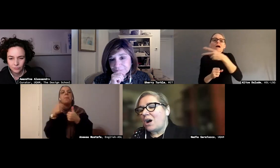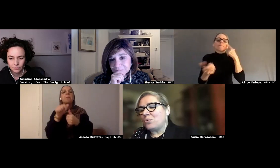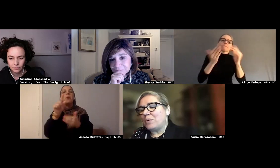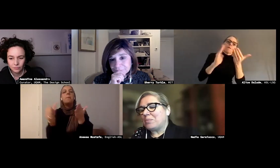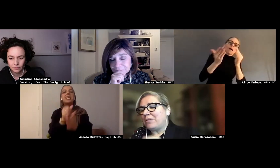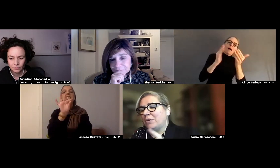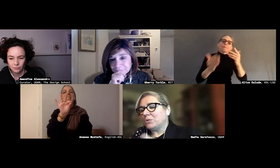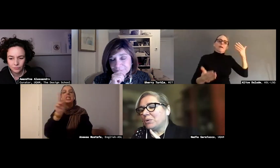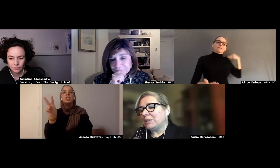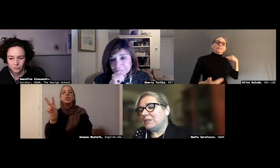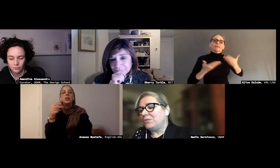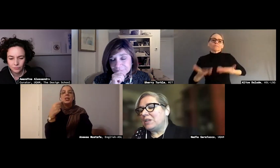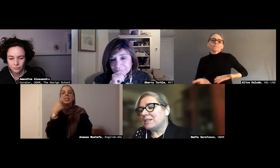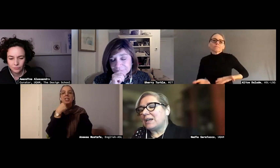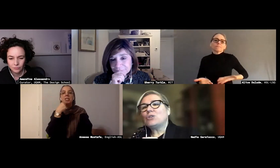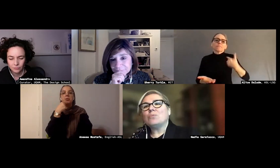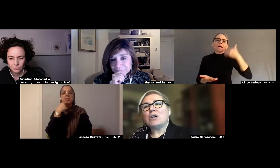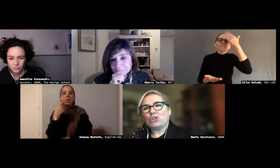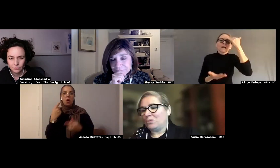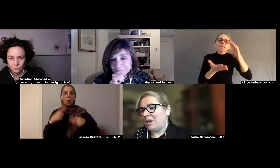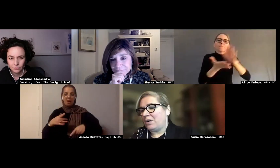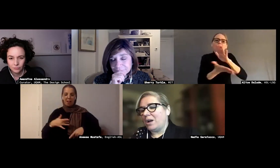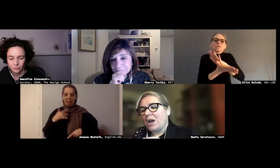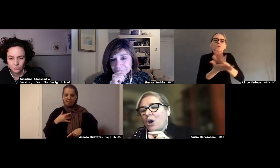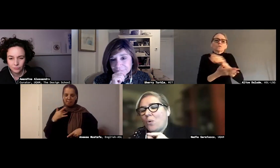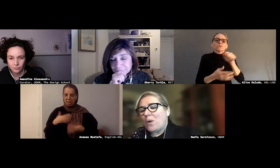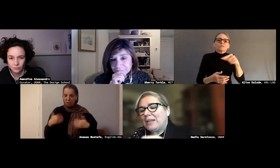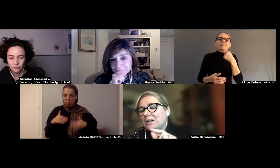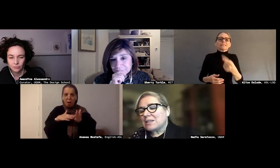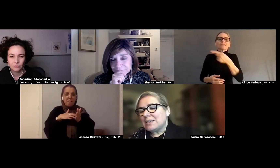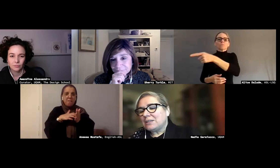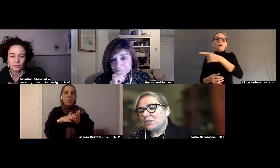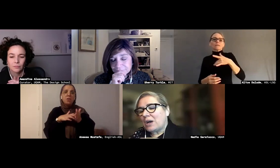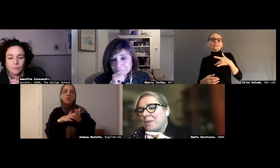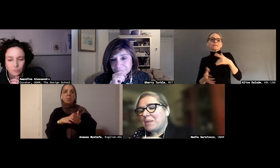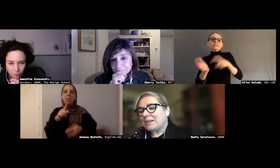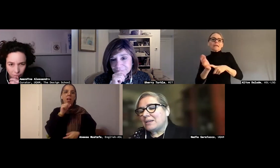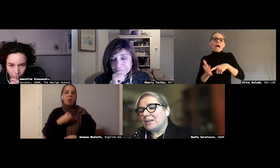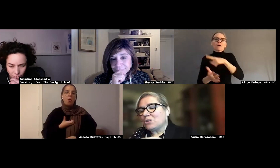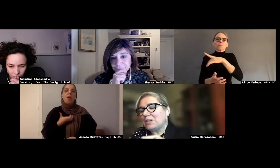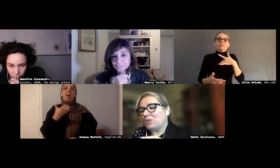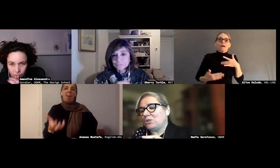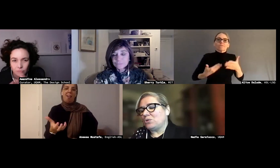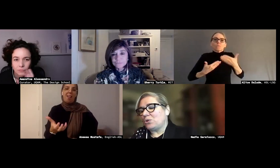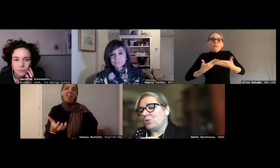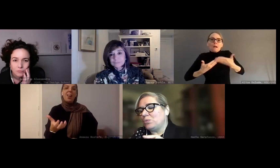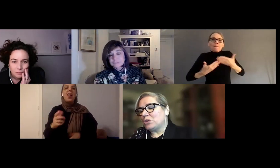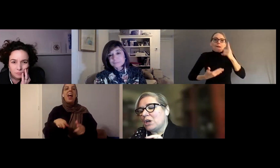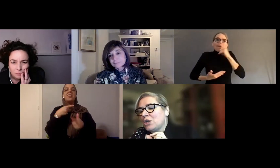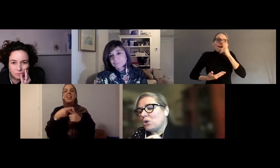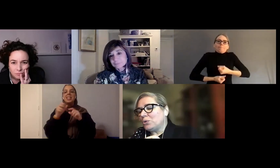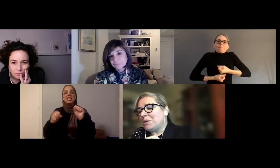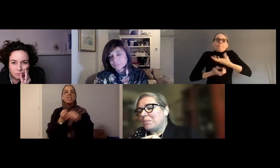don't talk when my vulnerability feels like too much to bear." When years later I met internet user